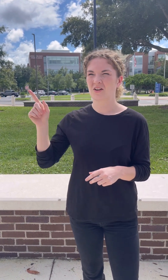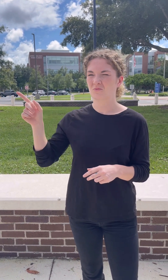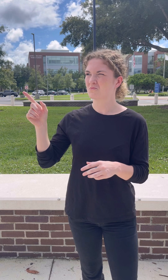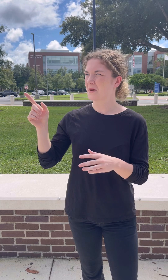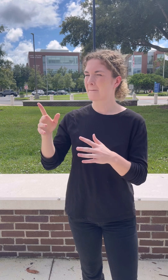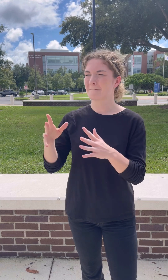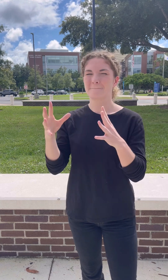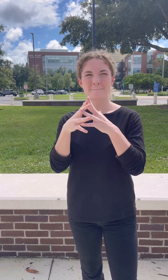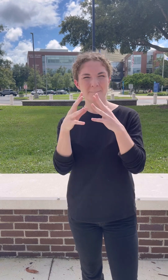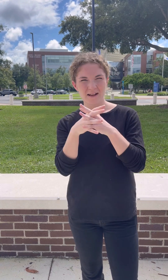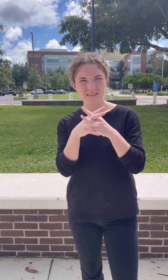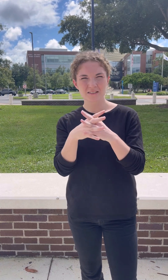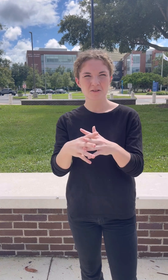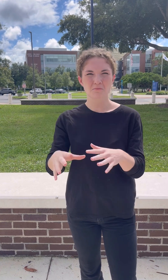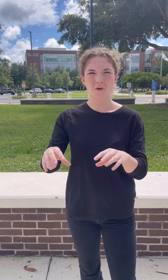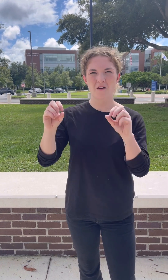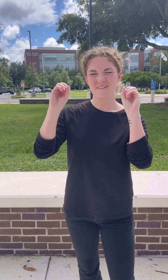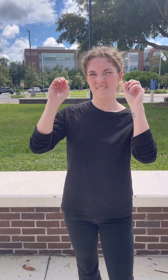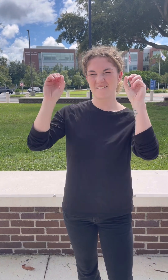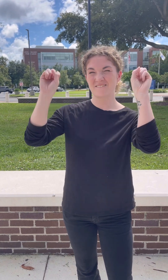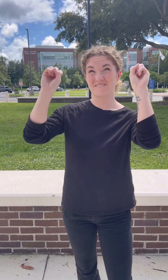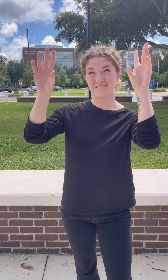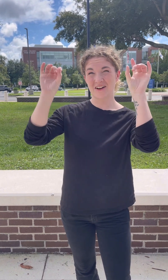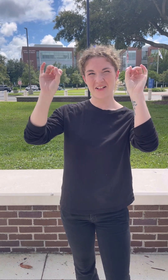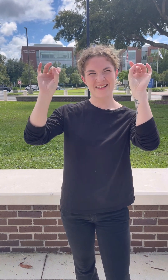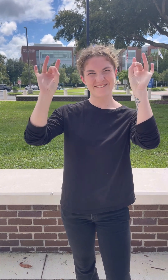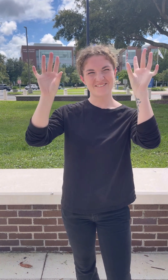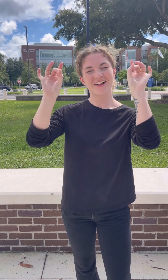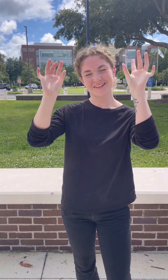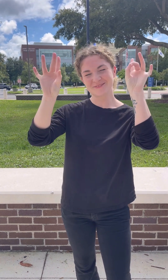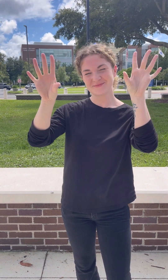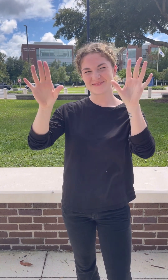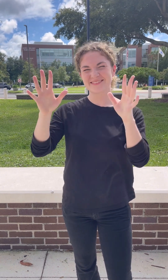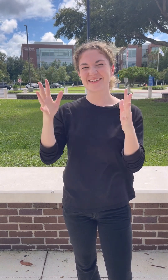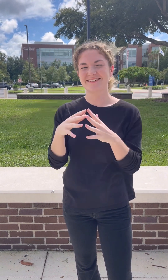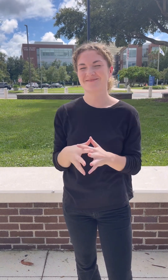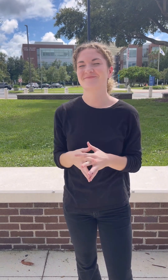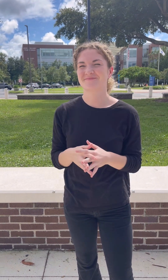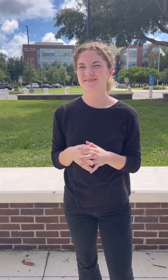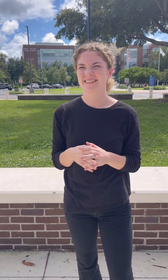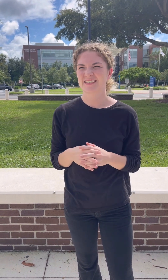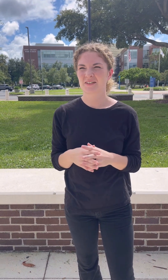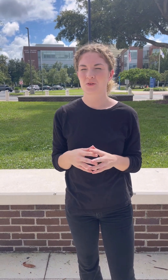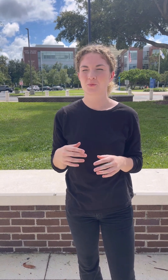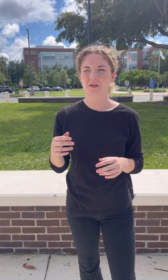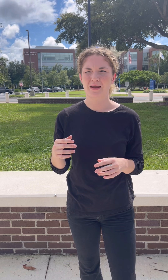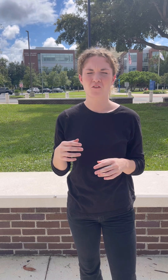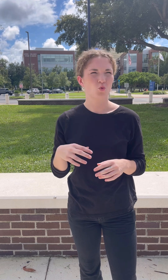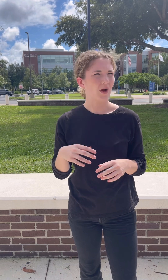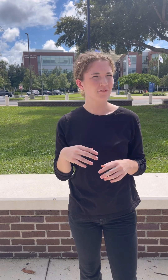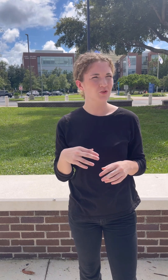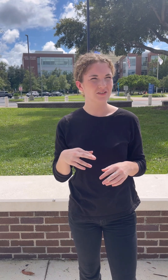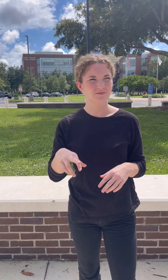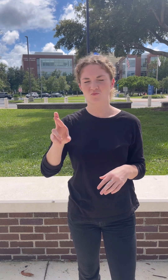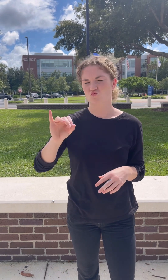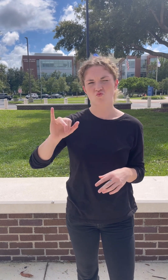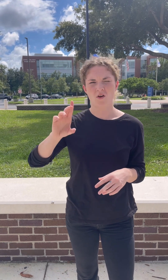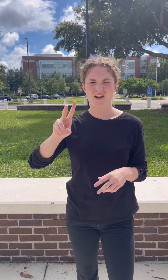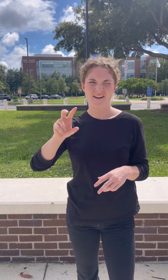little bit of UNF lore. We do have rivals here in the city, Jacksonville University Dolphins. We have something called the